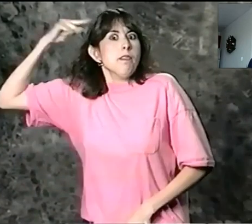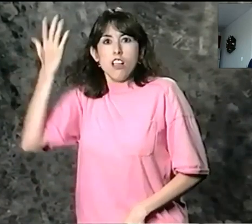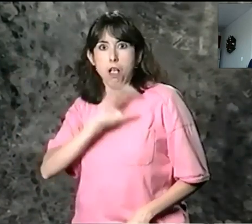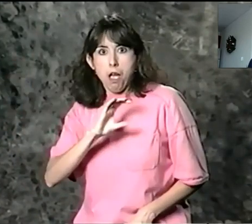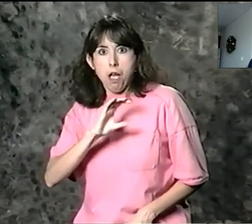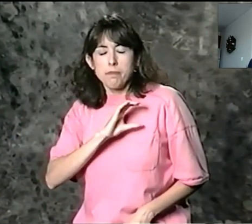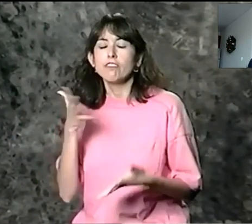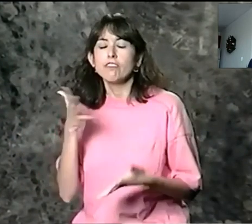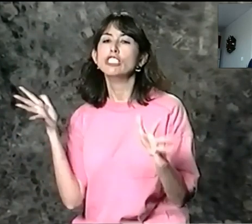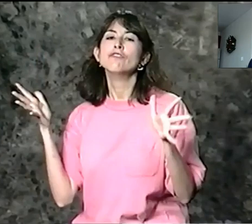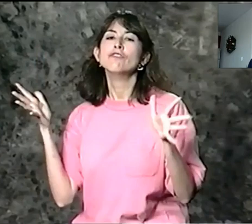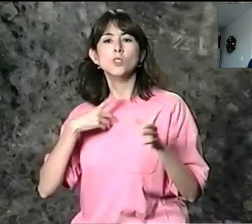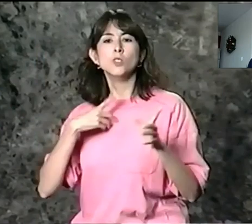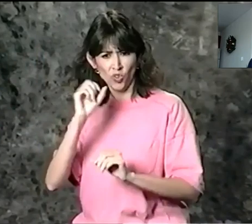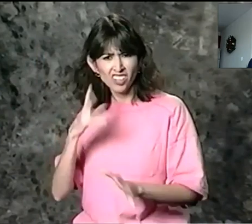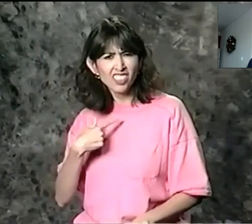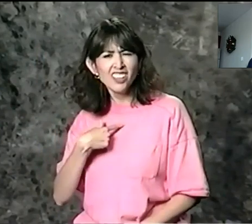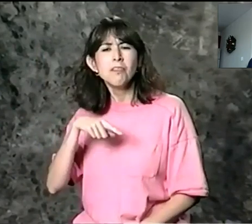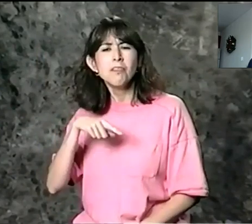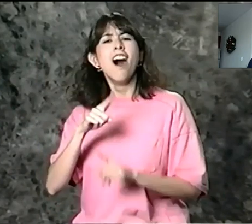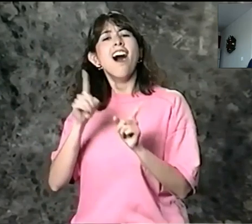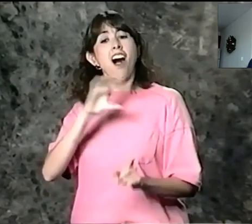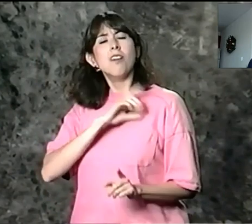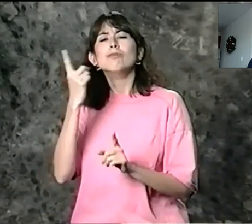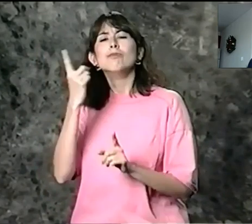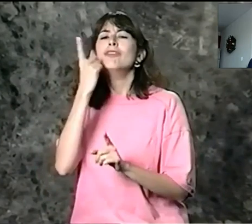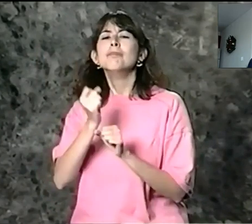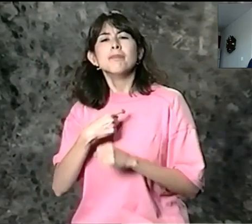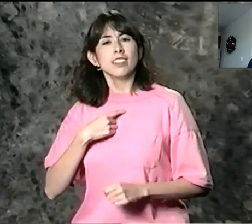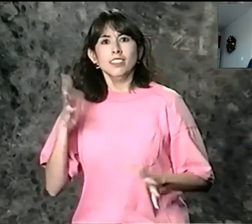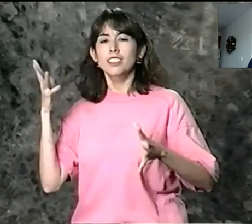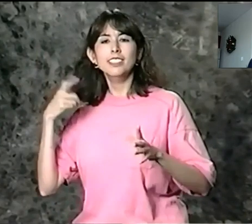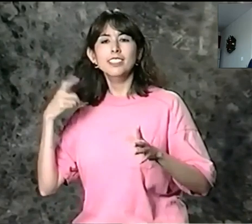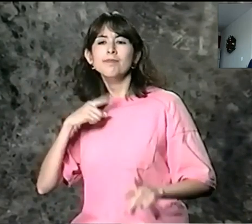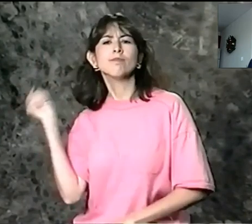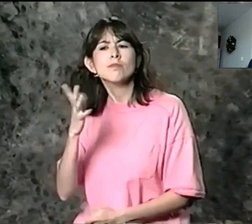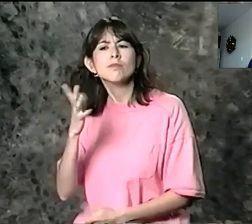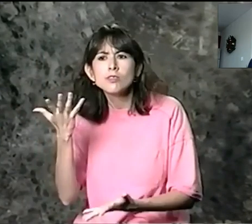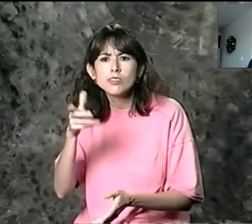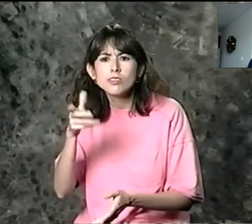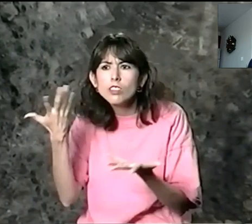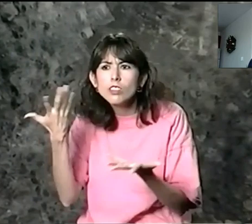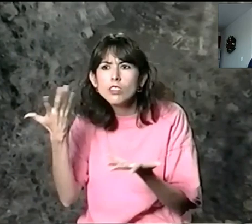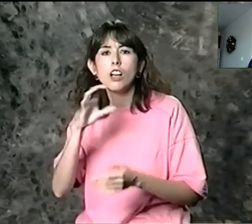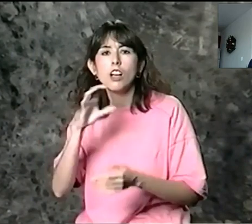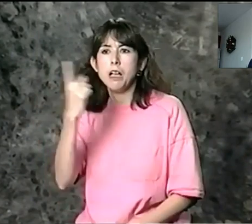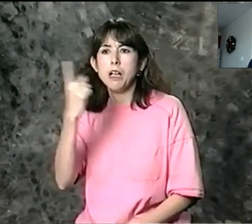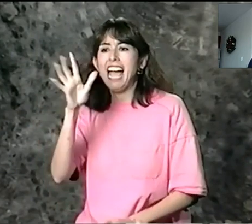I'm frightened. I'm like thinking this is the cops. I'm like wondering why they're here. So I open the door